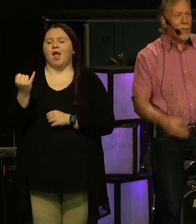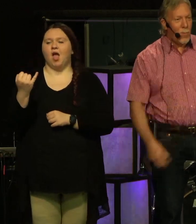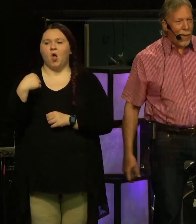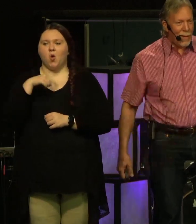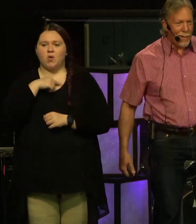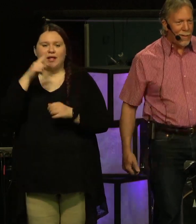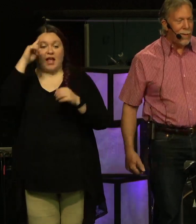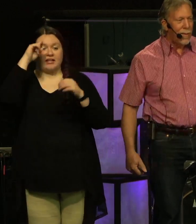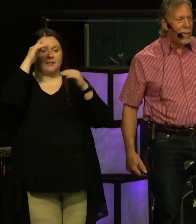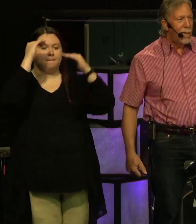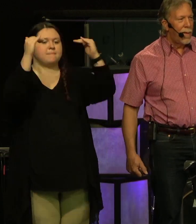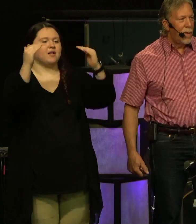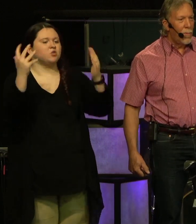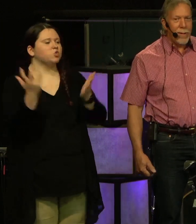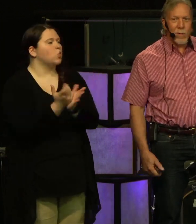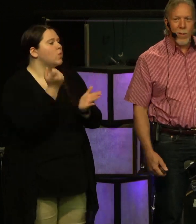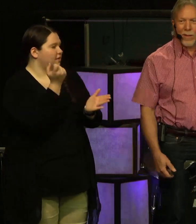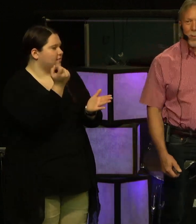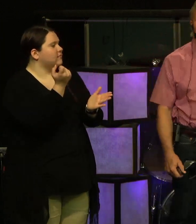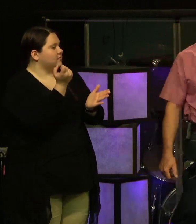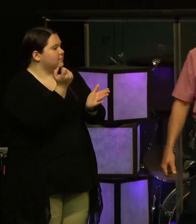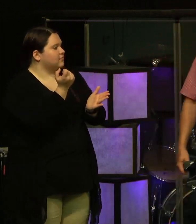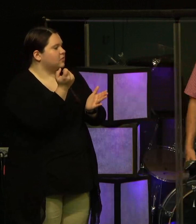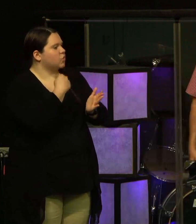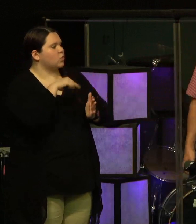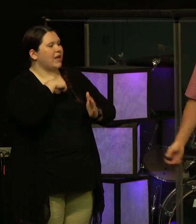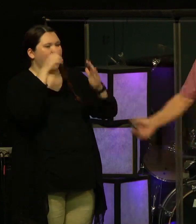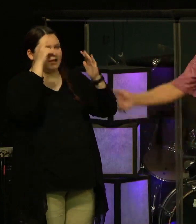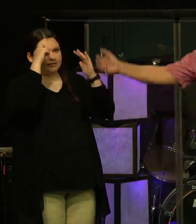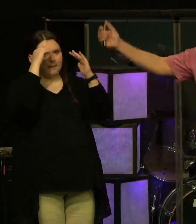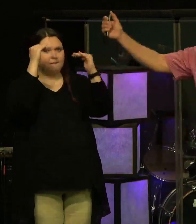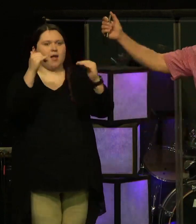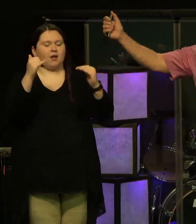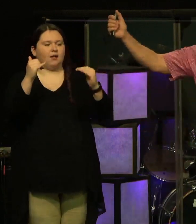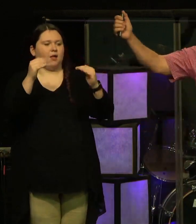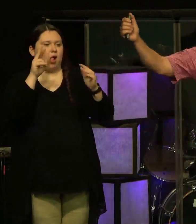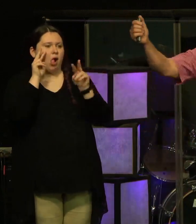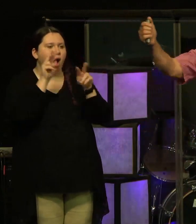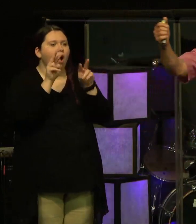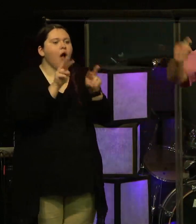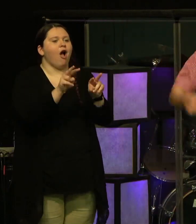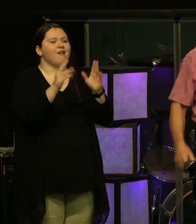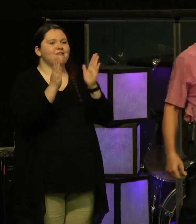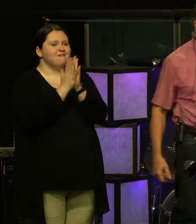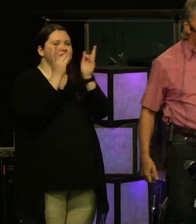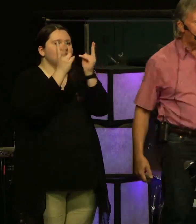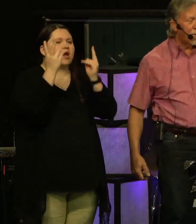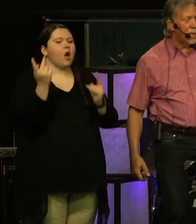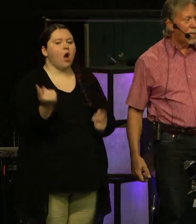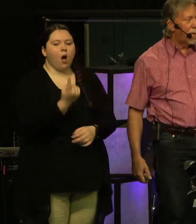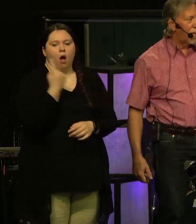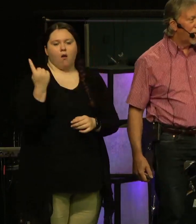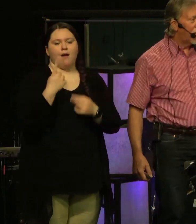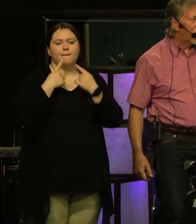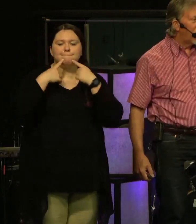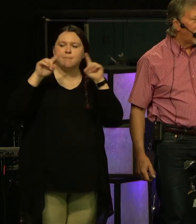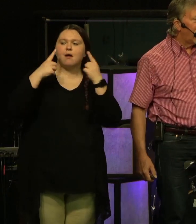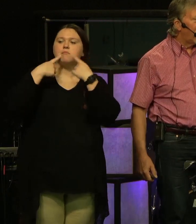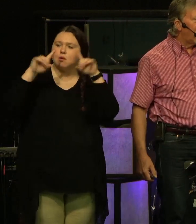expect to win. We just expect it. We look for the victories all the time.